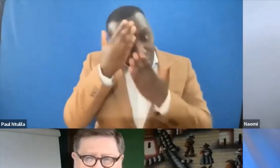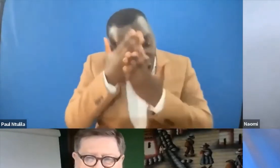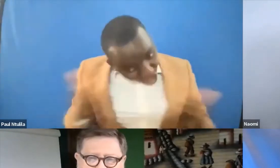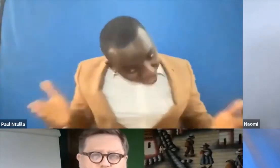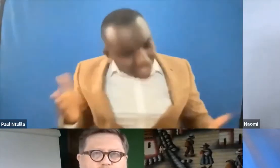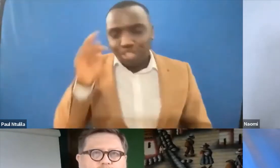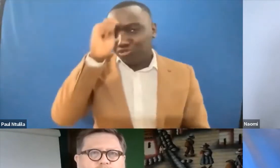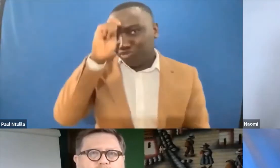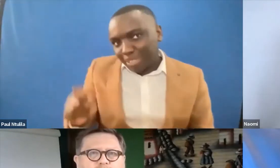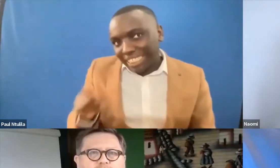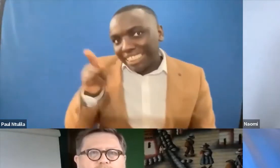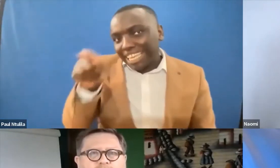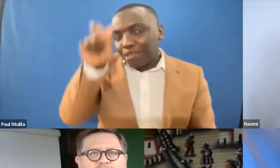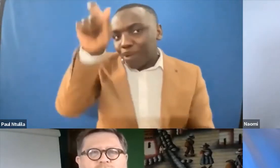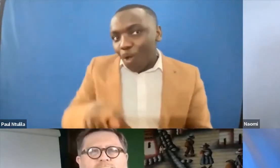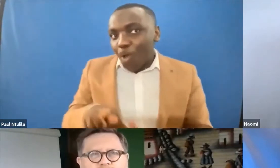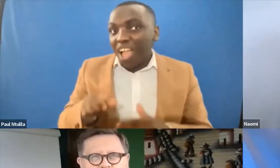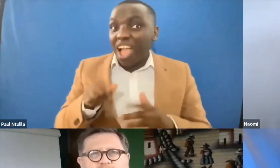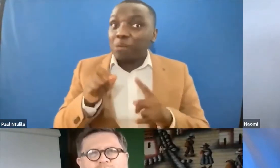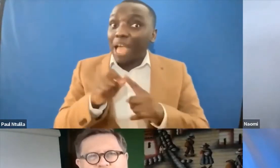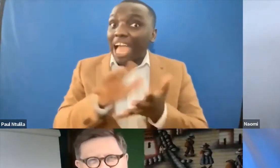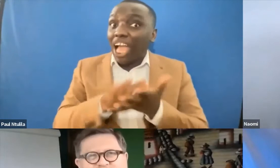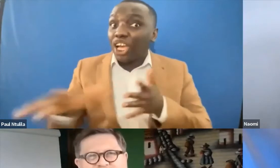So then thinking about through my,